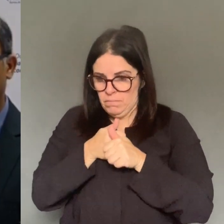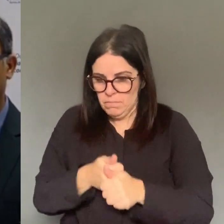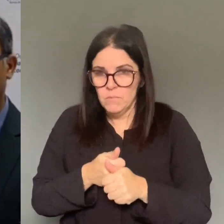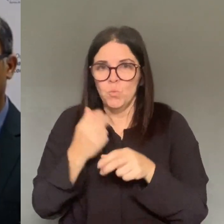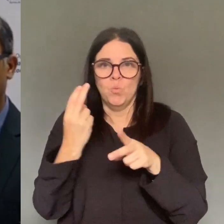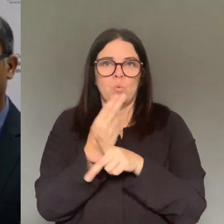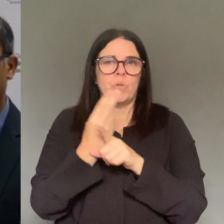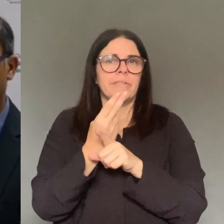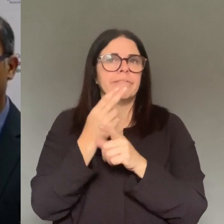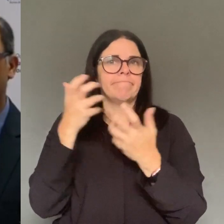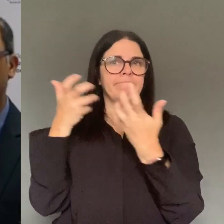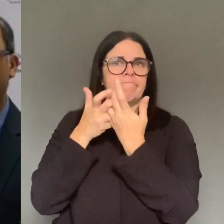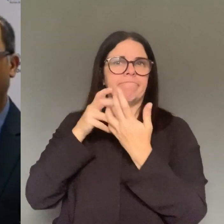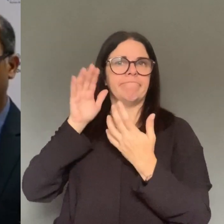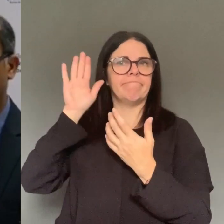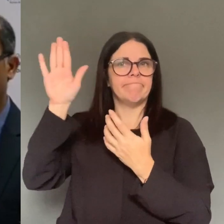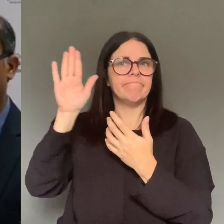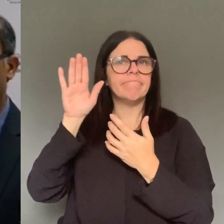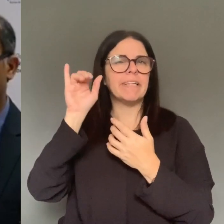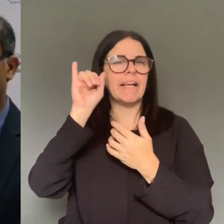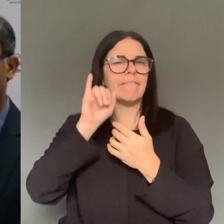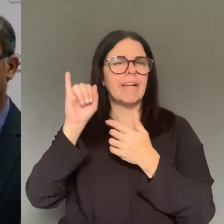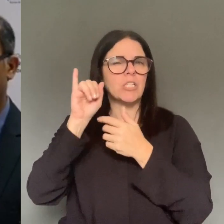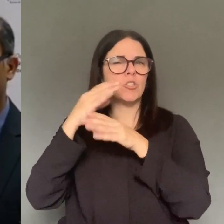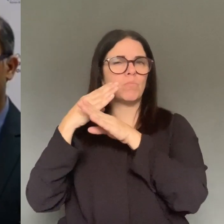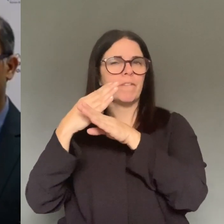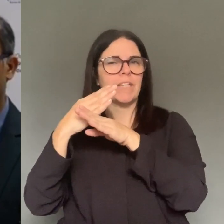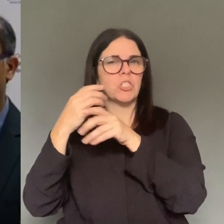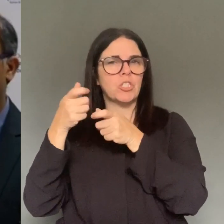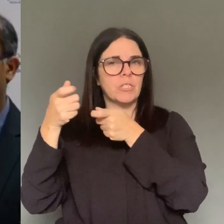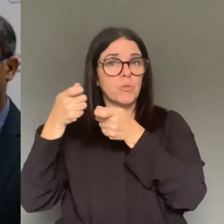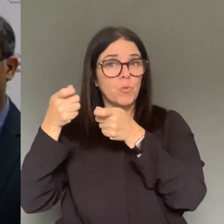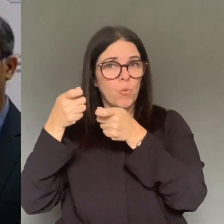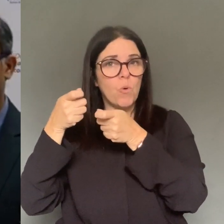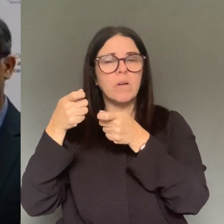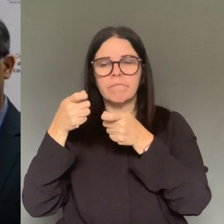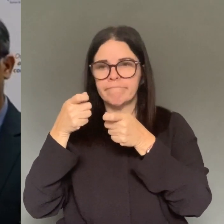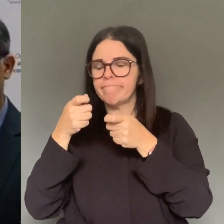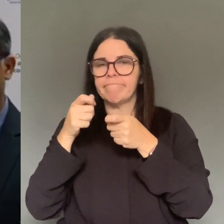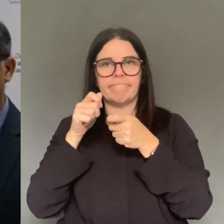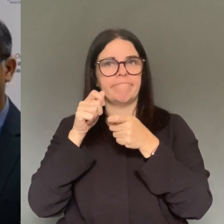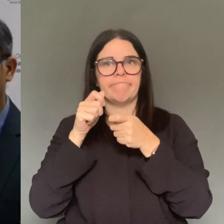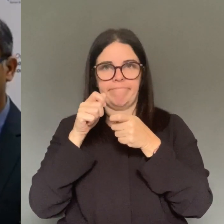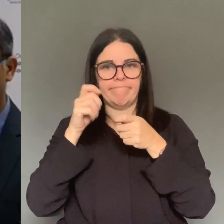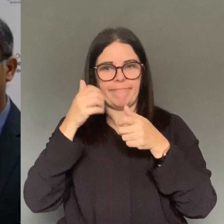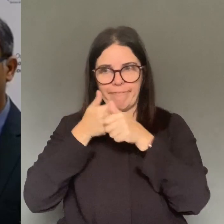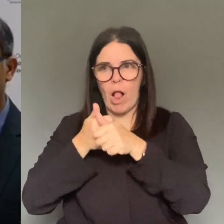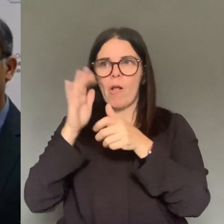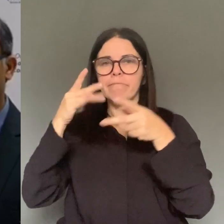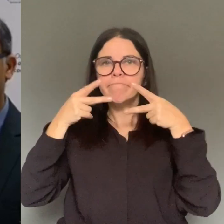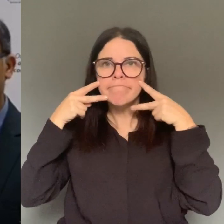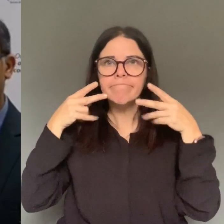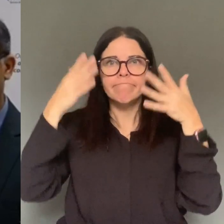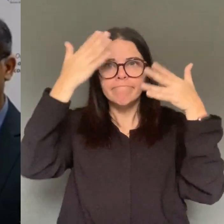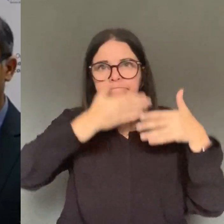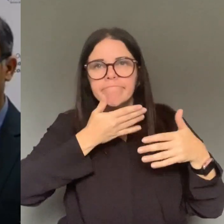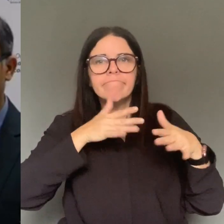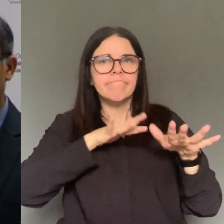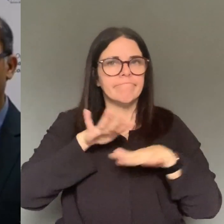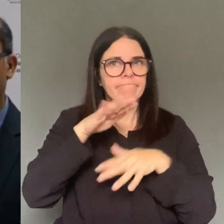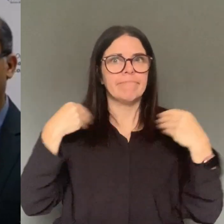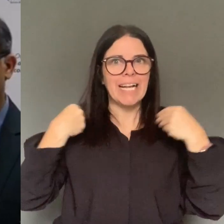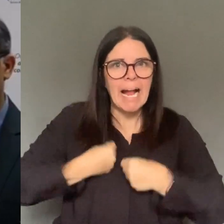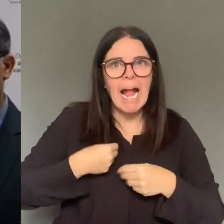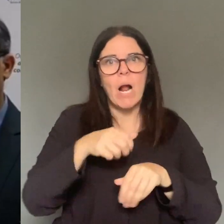time in case they develop symptoms and they do not spread it to other staff members or to their residents. Staff must adhere to